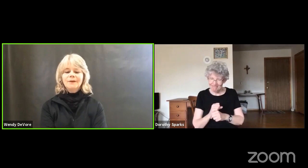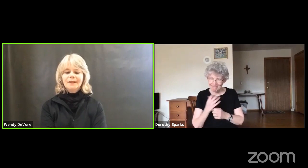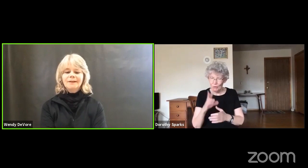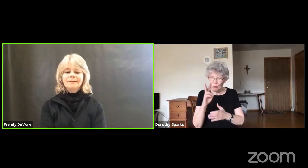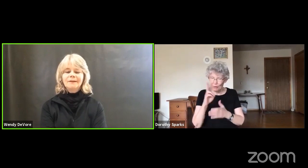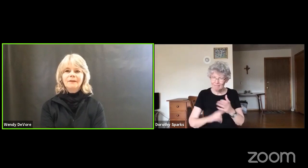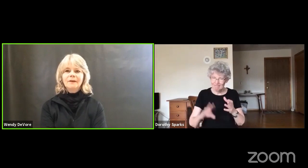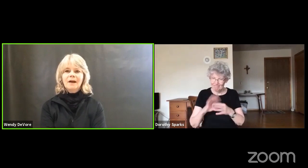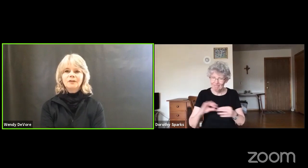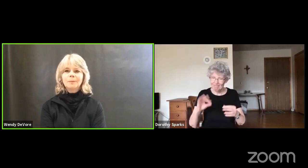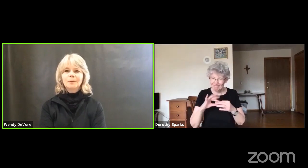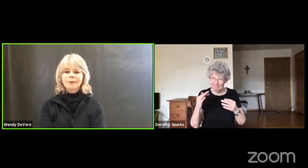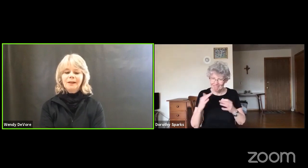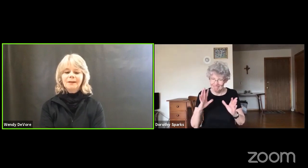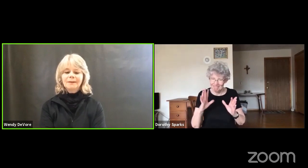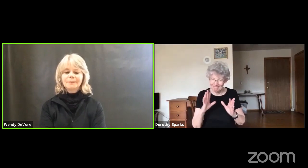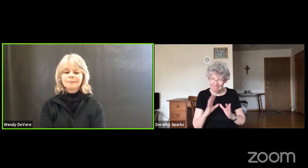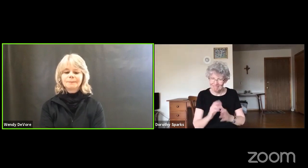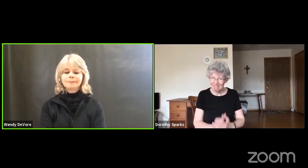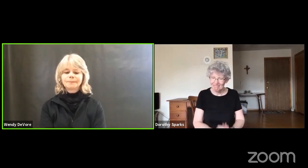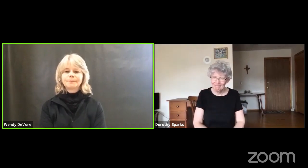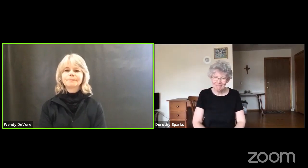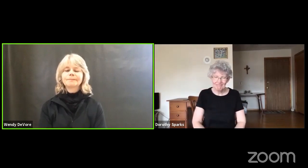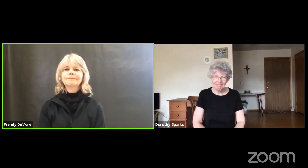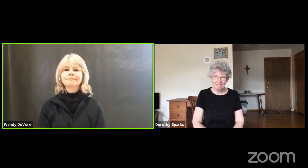Here ends the gospel reading.